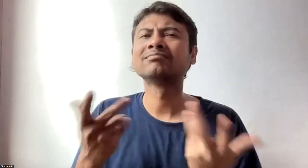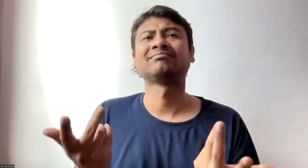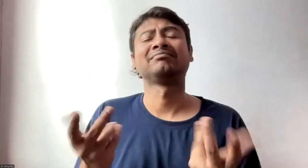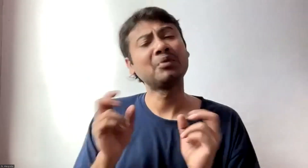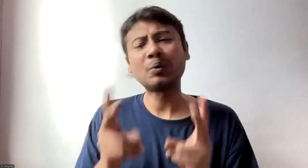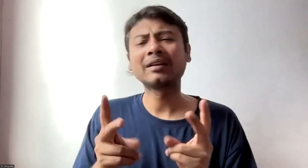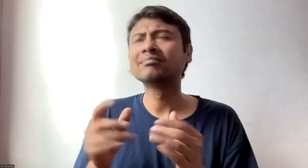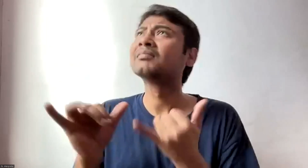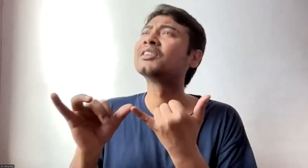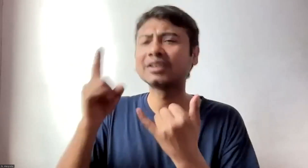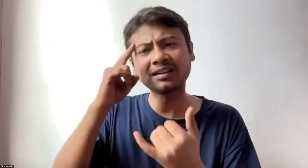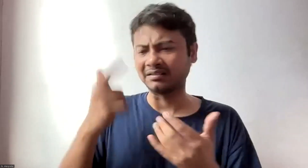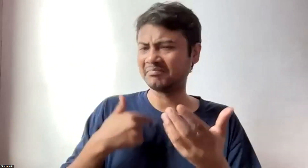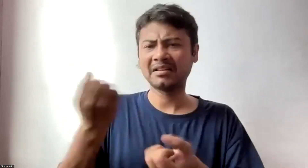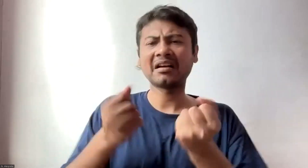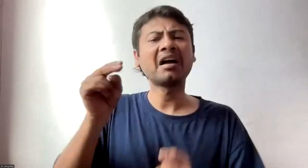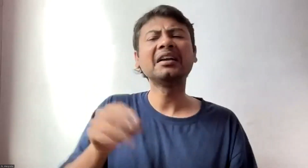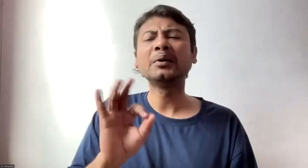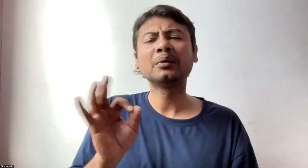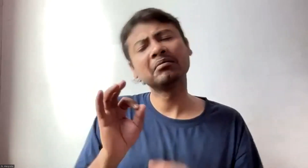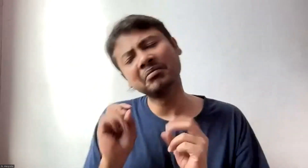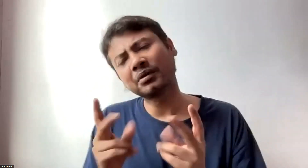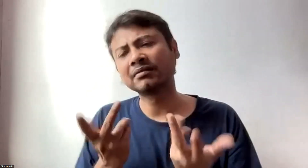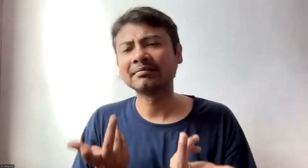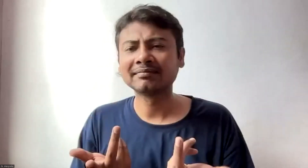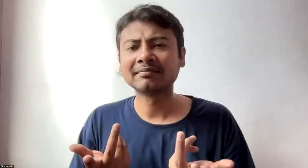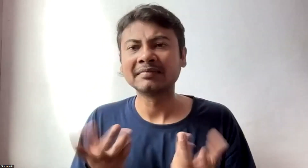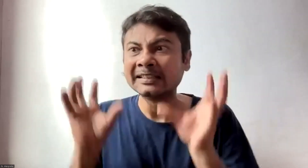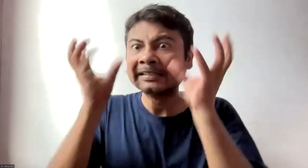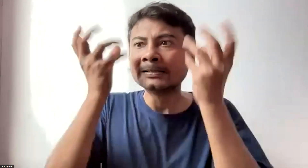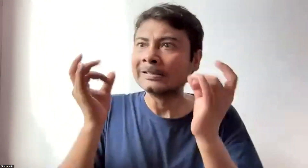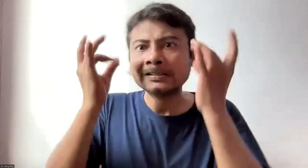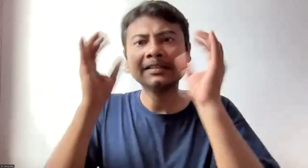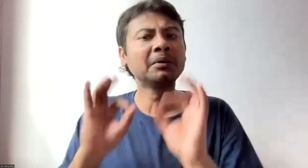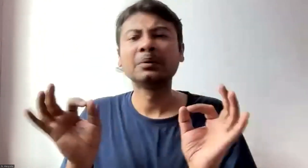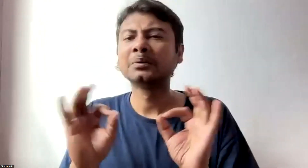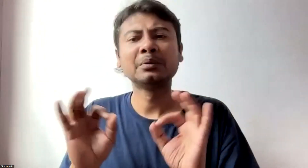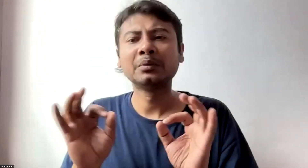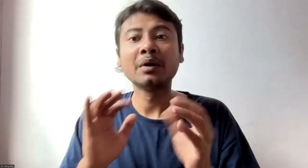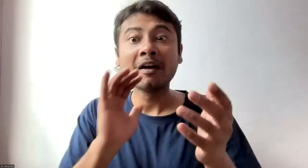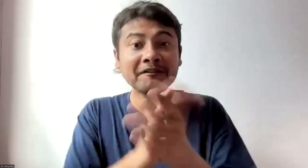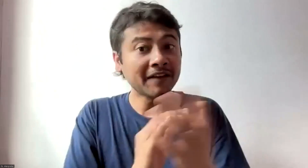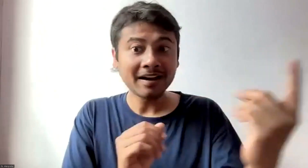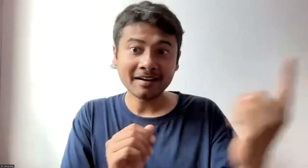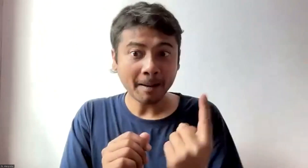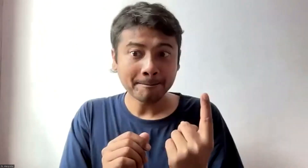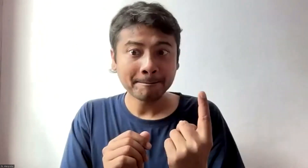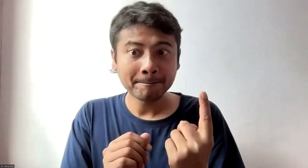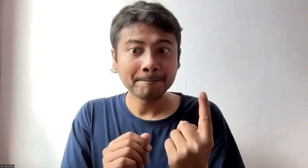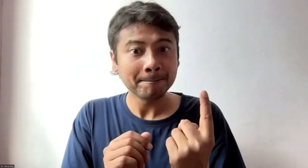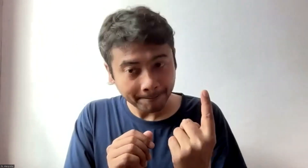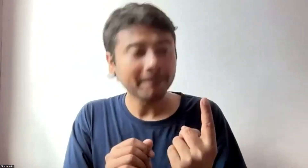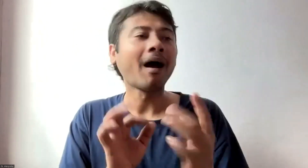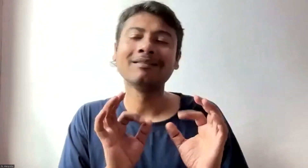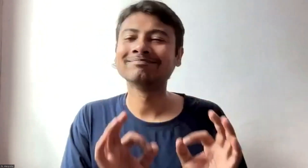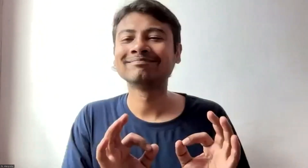is sadness, he remains same. Whether he has an enemy in front of him or whether he has a friend in front of him, he remains same